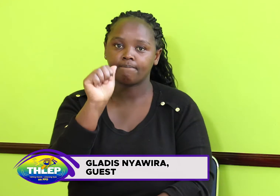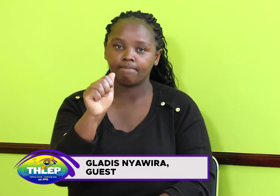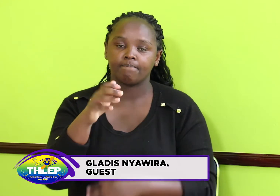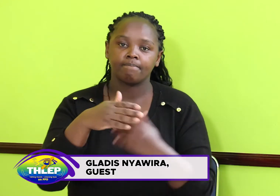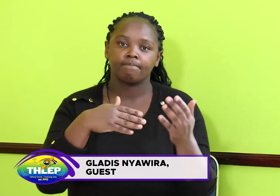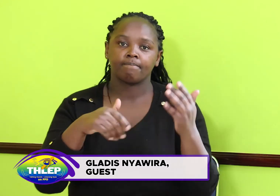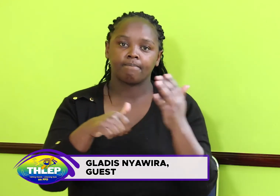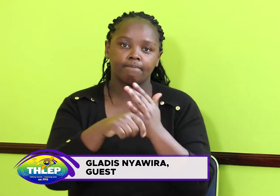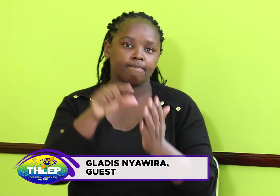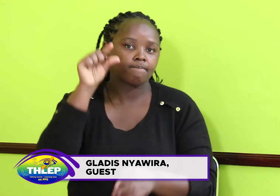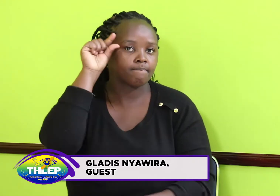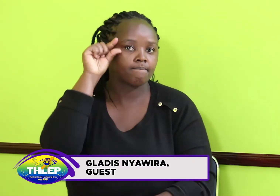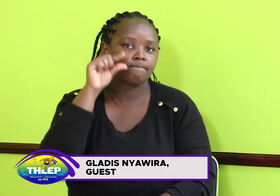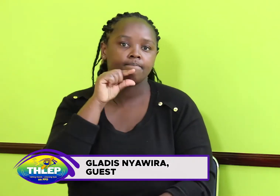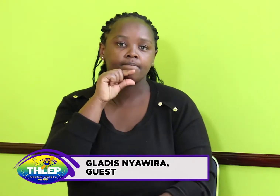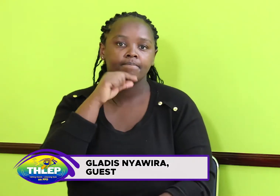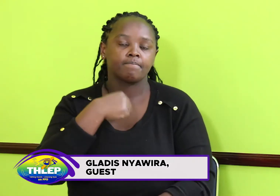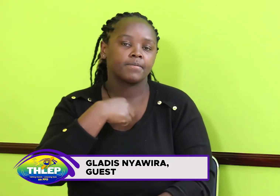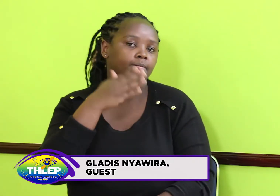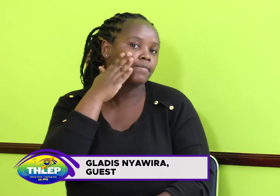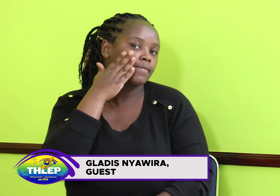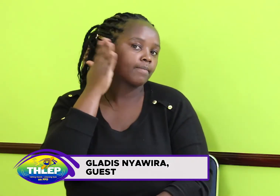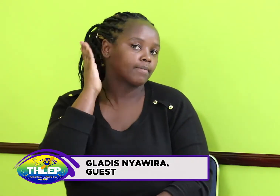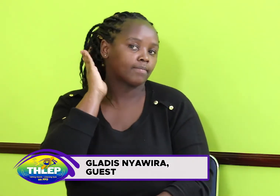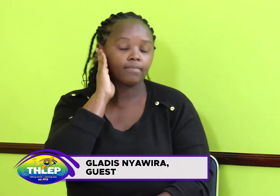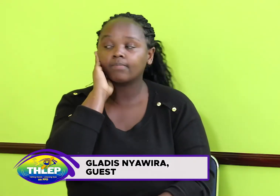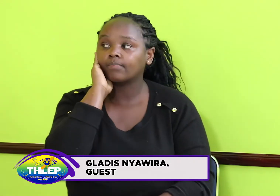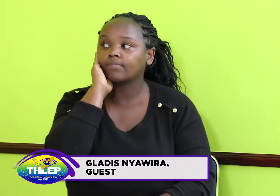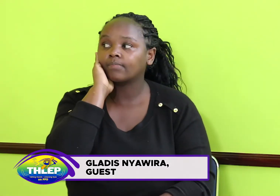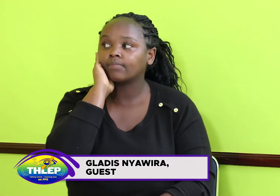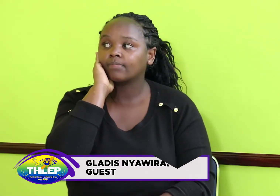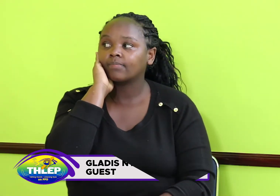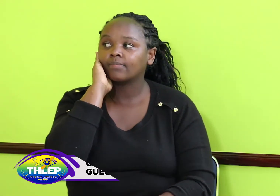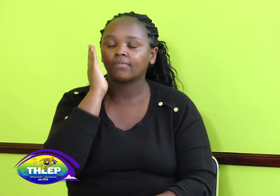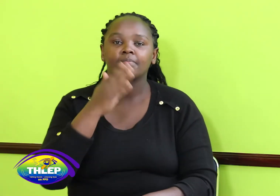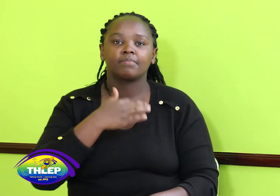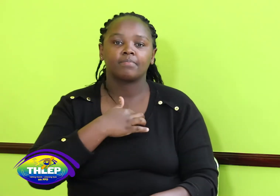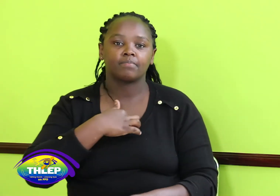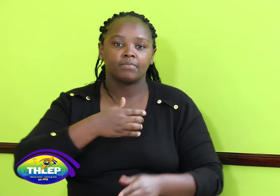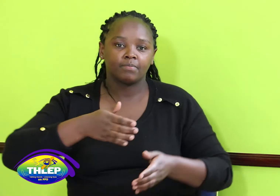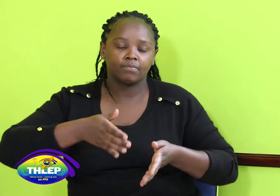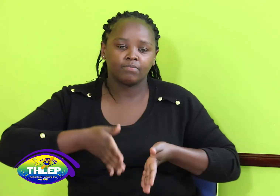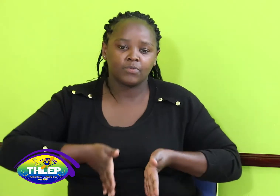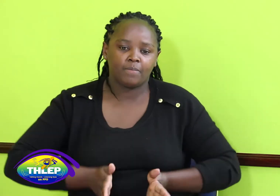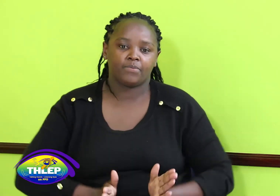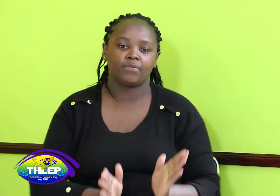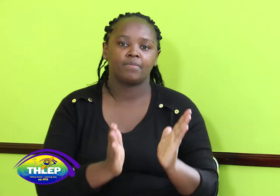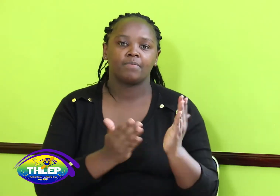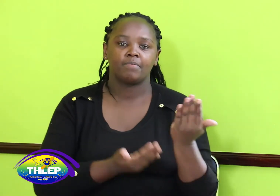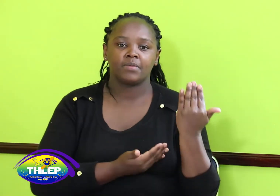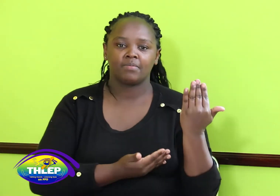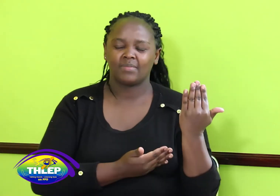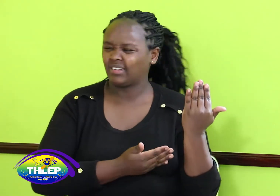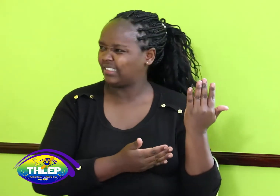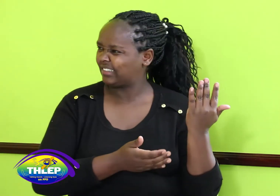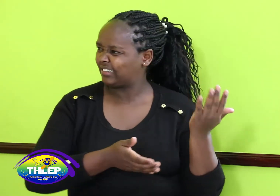Nyawera. My surname is G on the side of the face. I am a deaf mother.